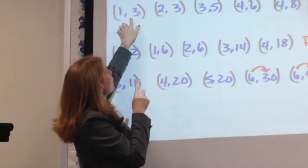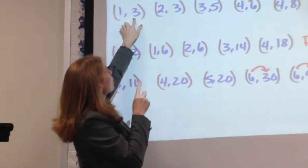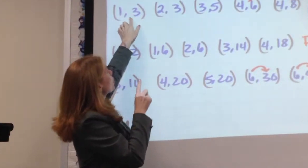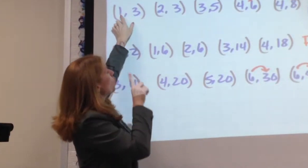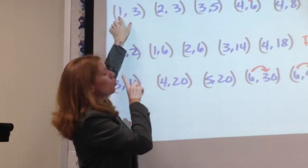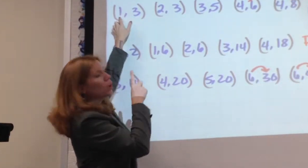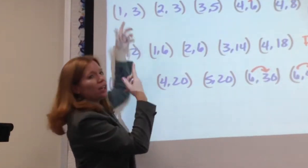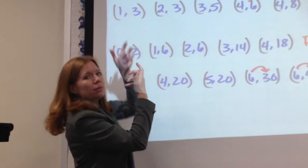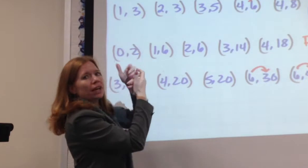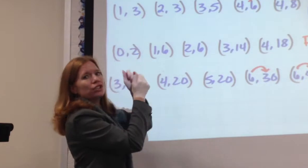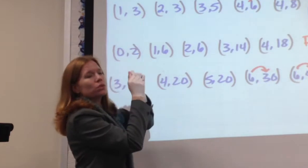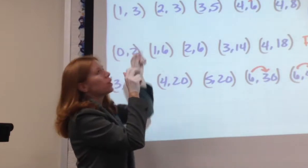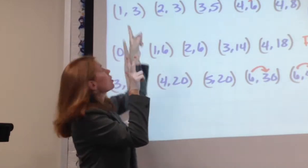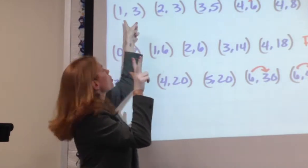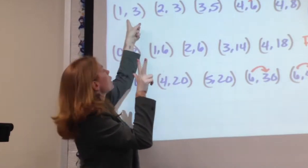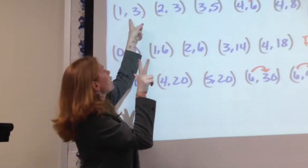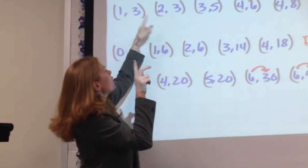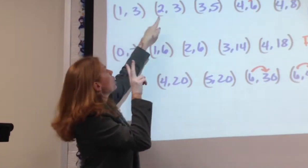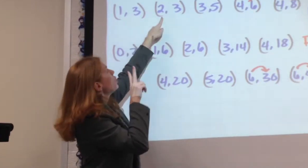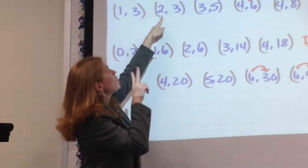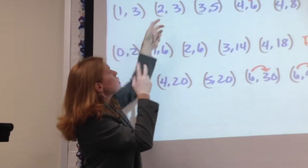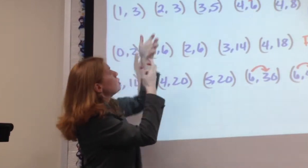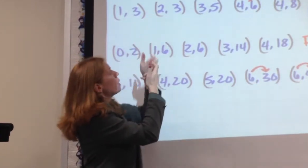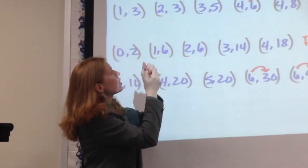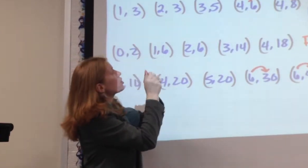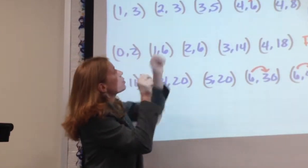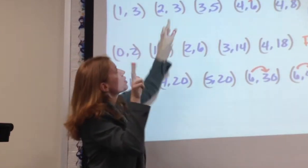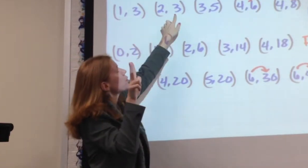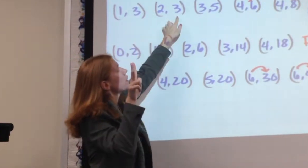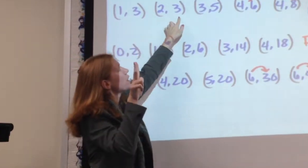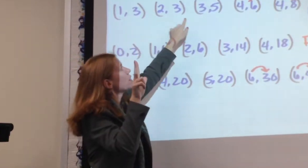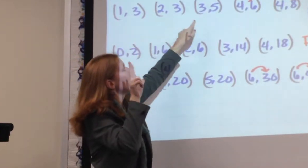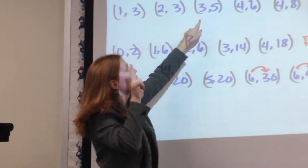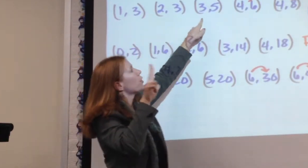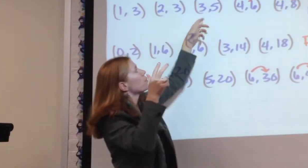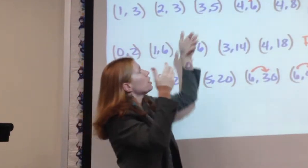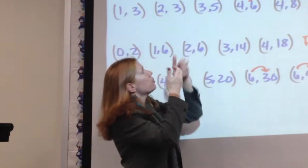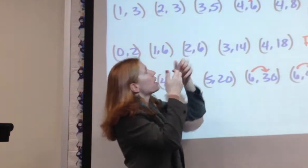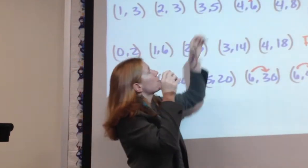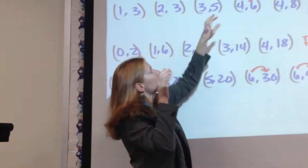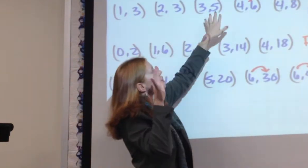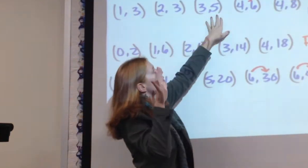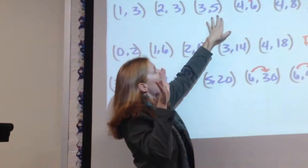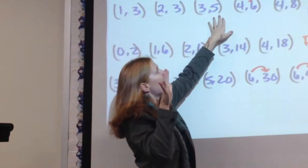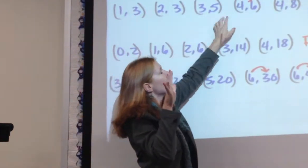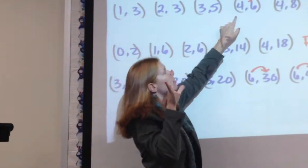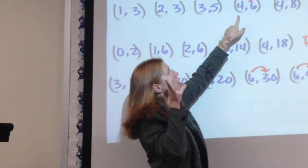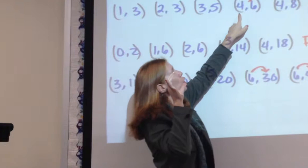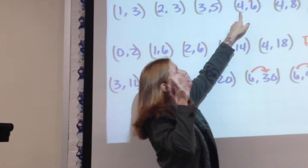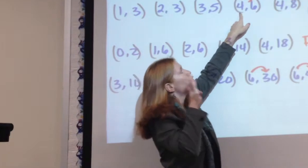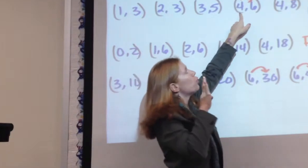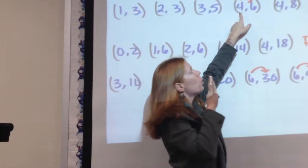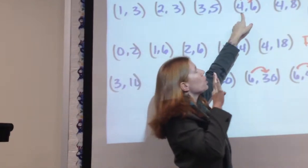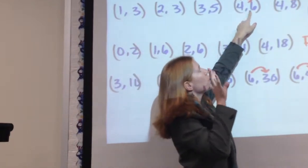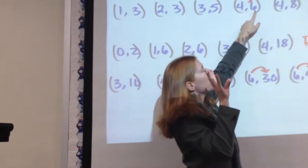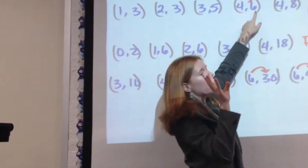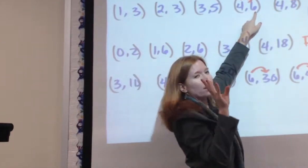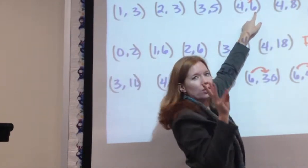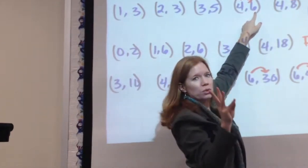here. 1 matches with 3, 2 matches with 3, 3 matches with 5, 4 goes with